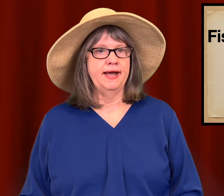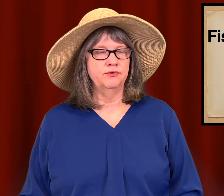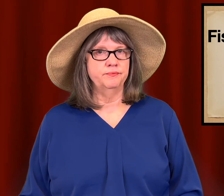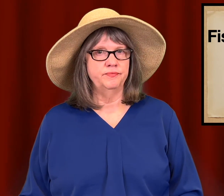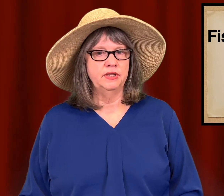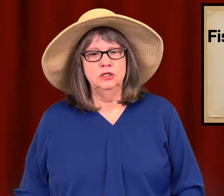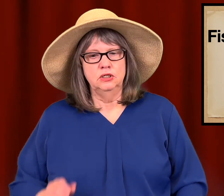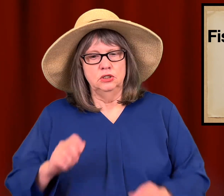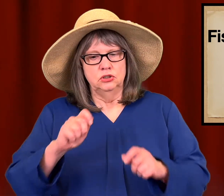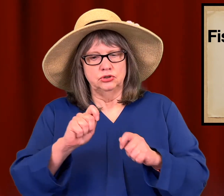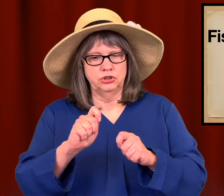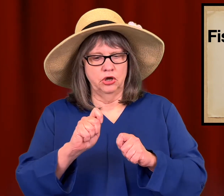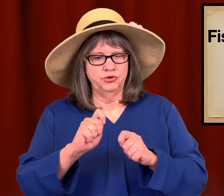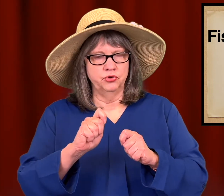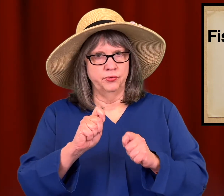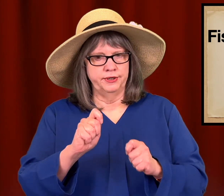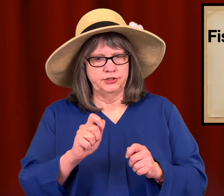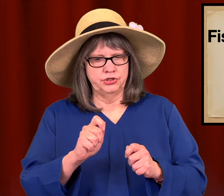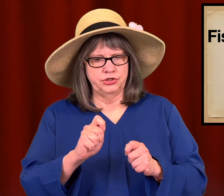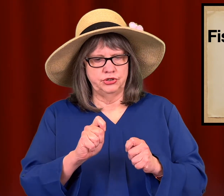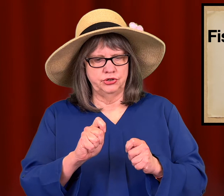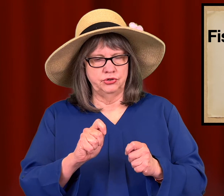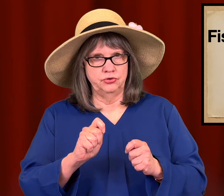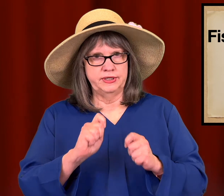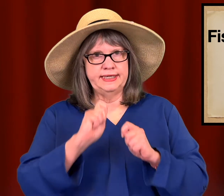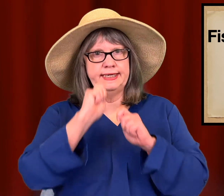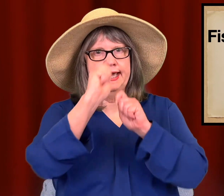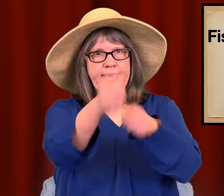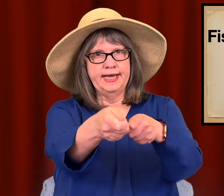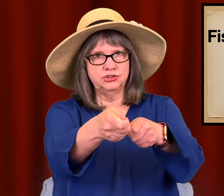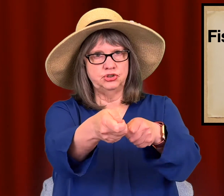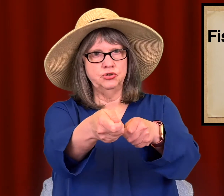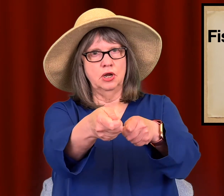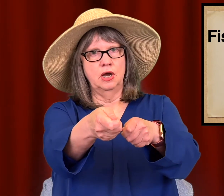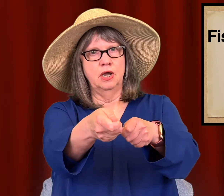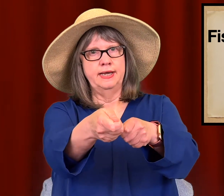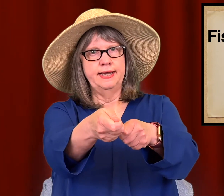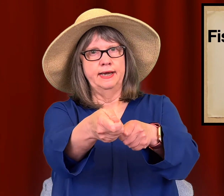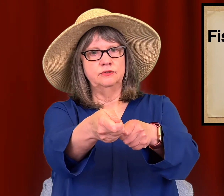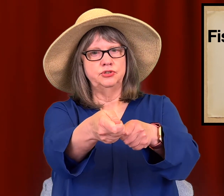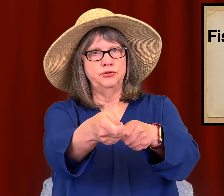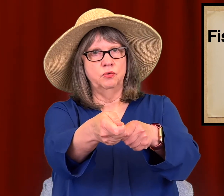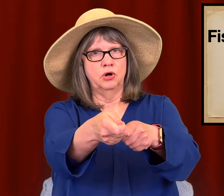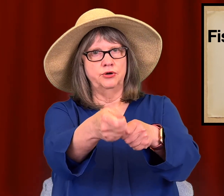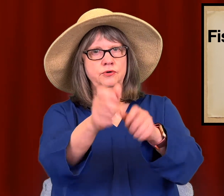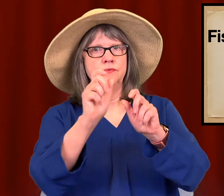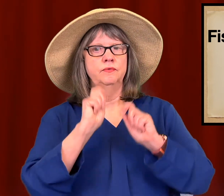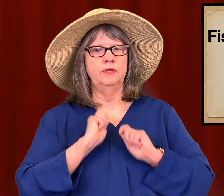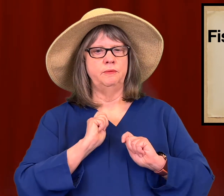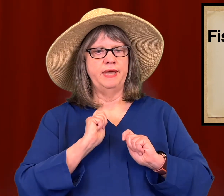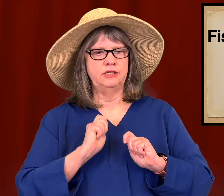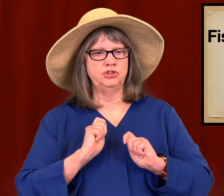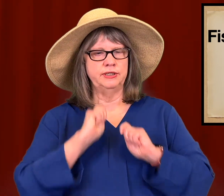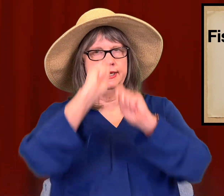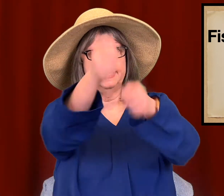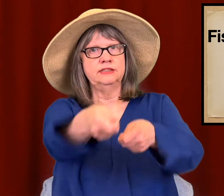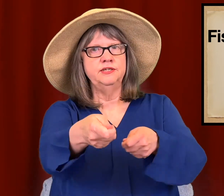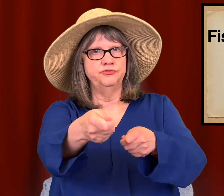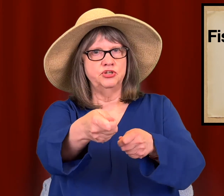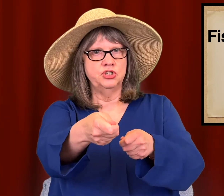noun. So you're going to cast your line out into the water. Imagine casting a fishing